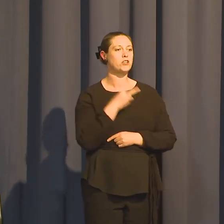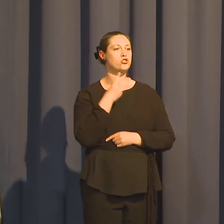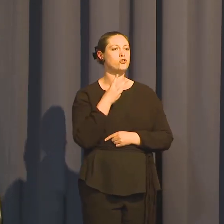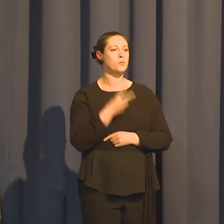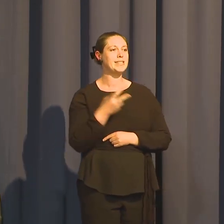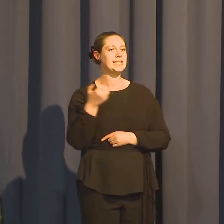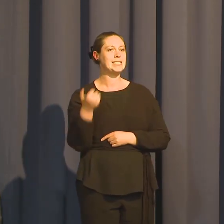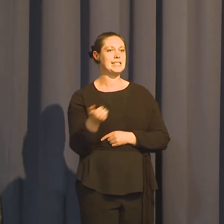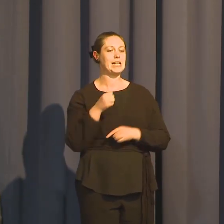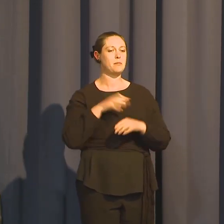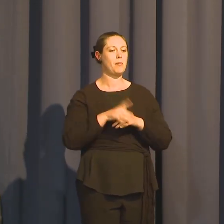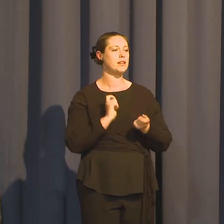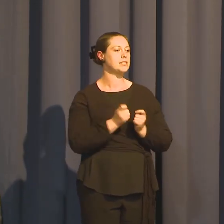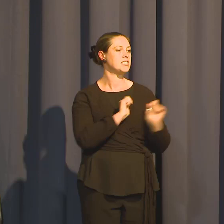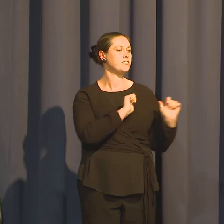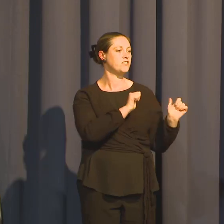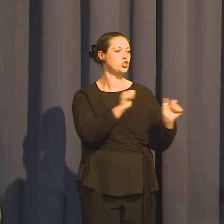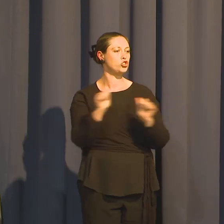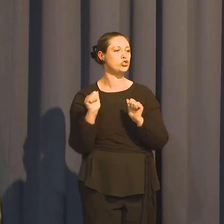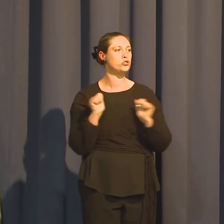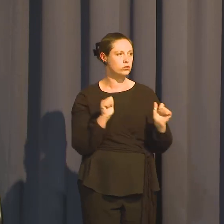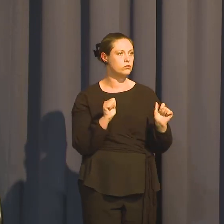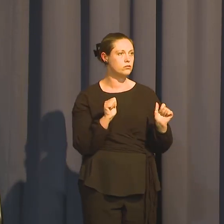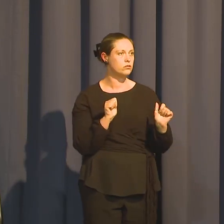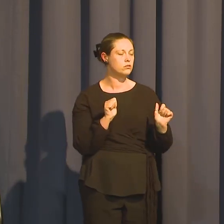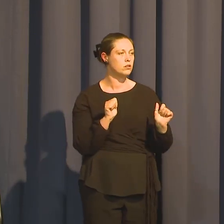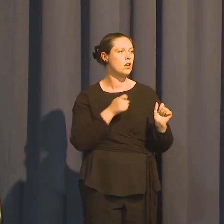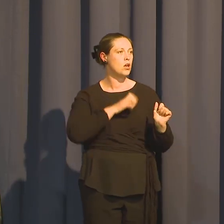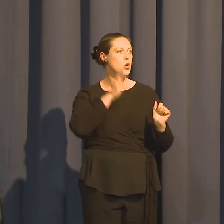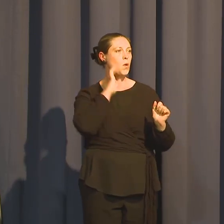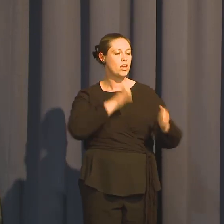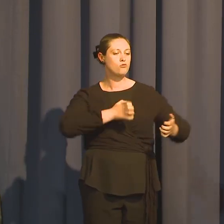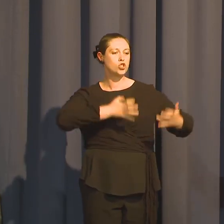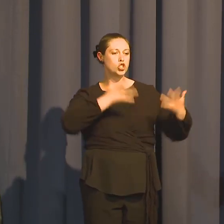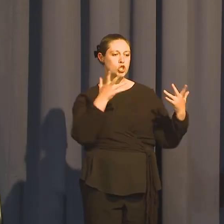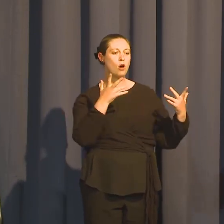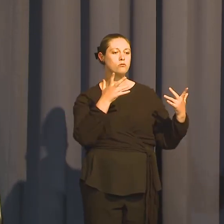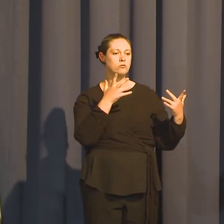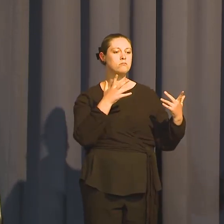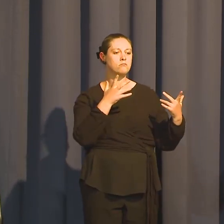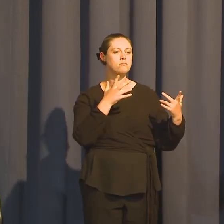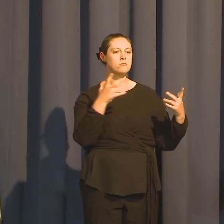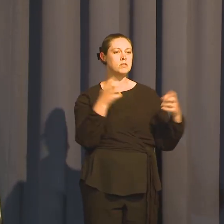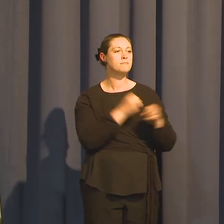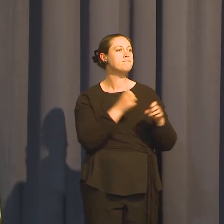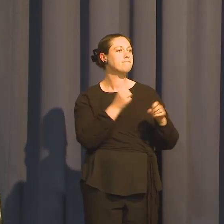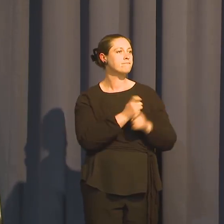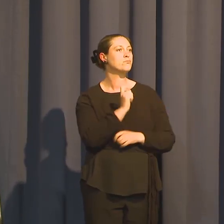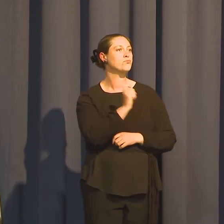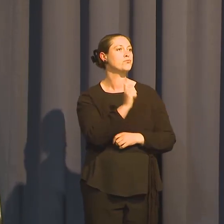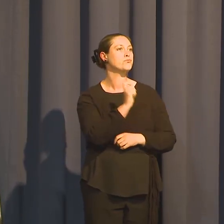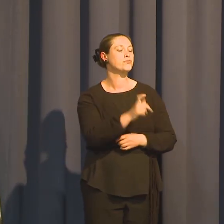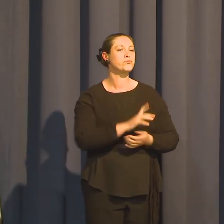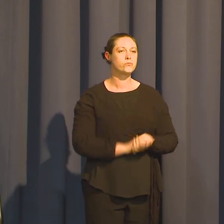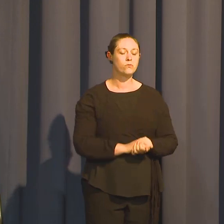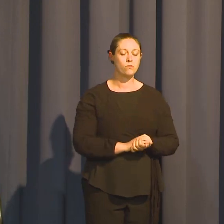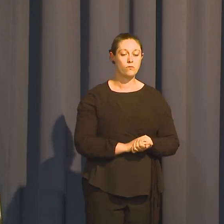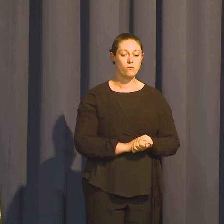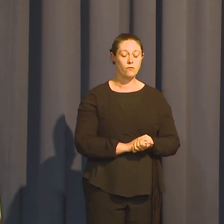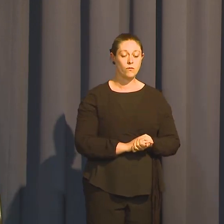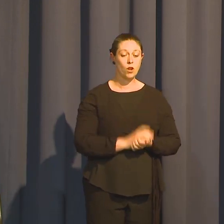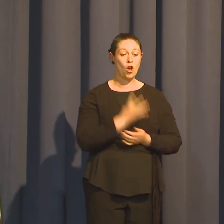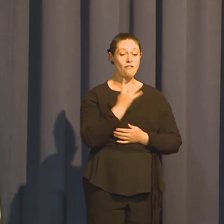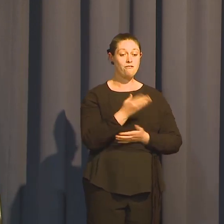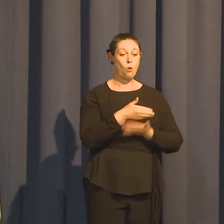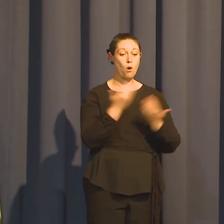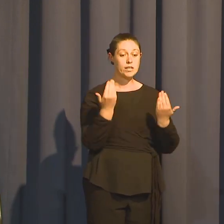1,326 blood tests were carried out here, and you'll be hearing about the results of these very shortly. On those 4 days, we had dozens